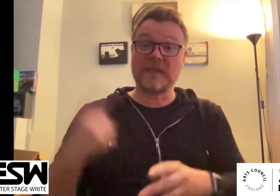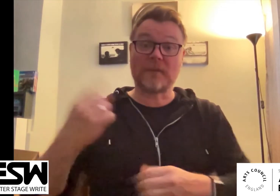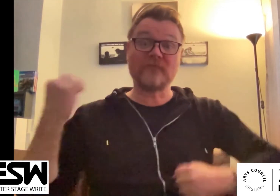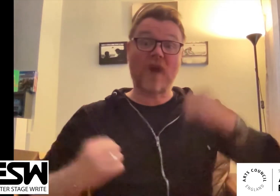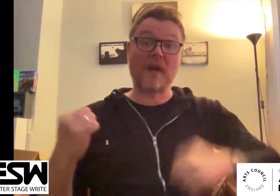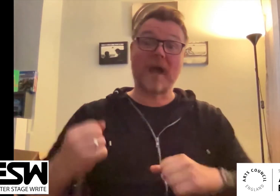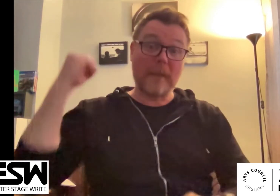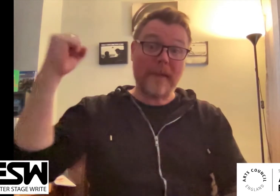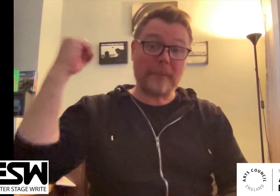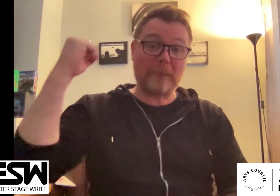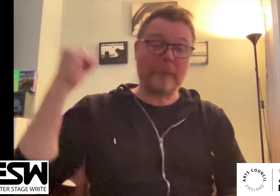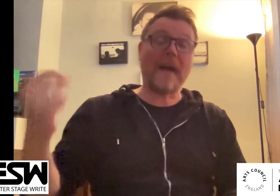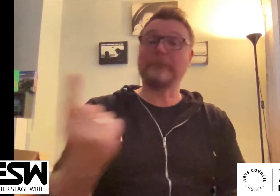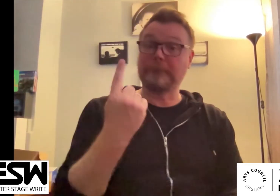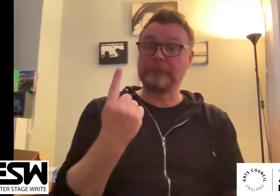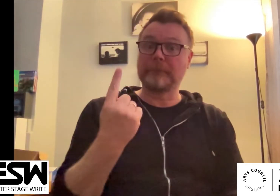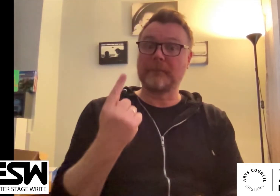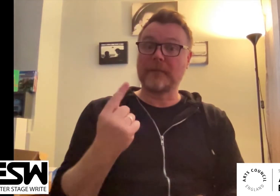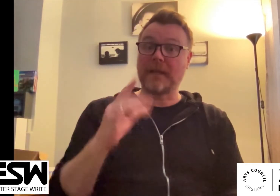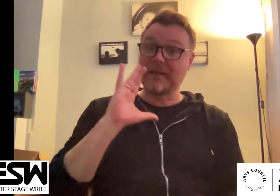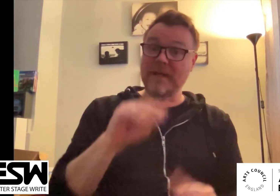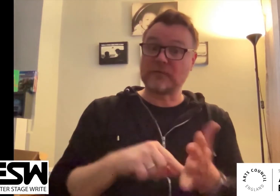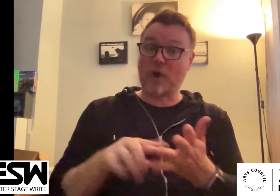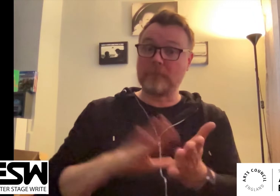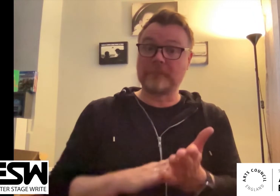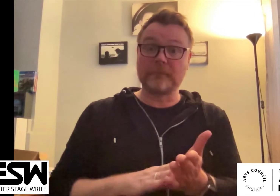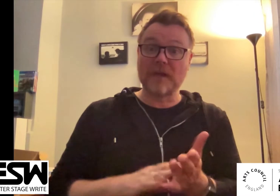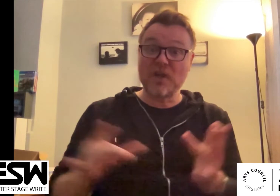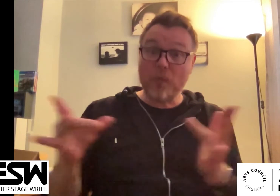And then there's someone runs to the door, bangs on Tom's door and says, your wife's been shot dead.